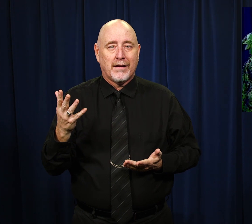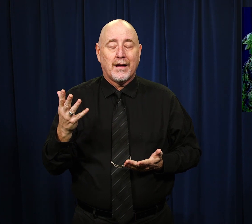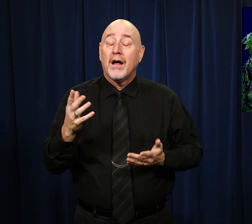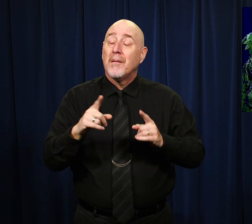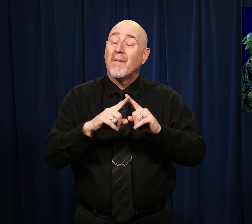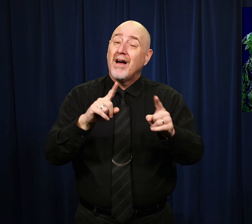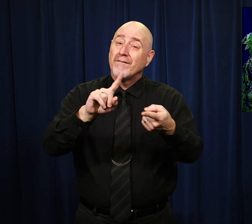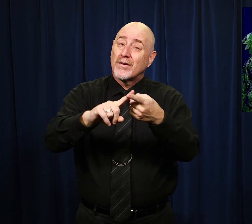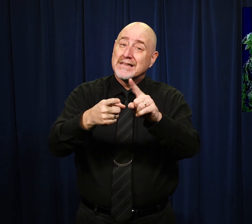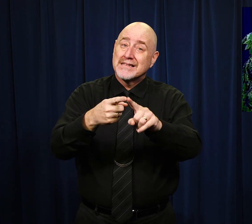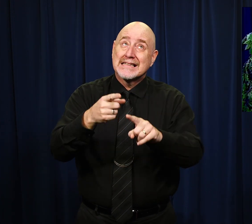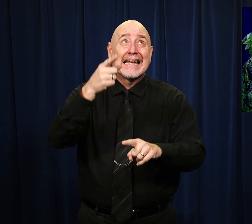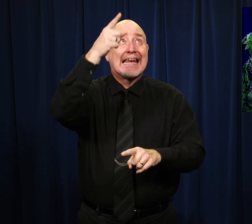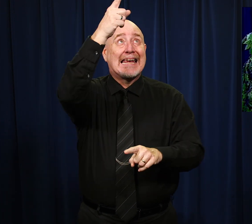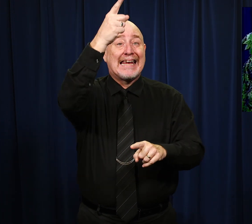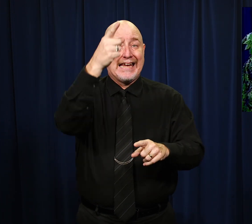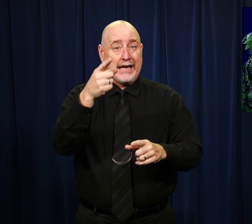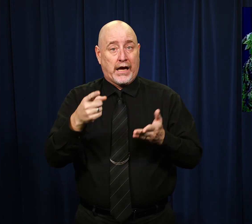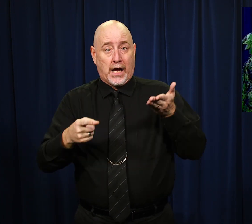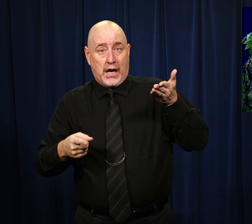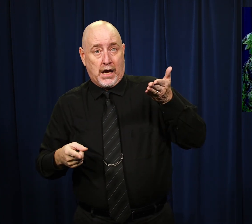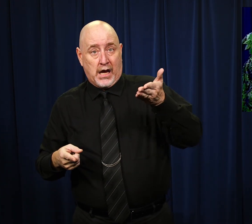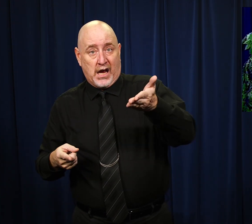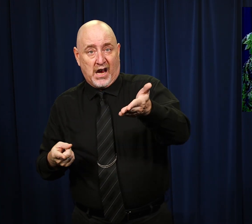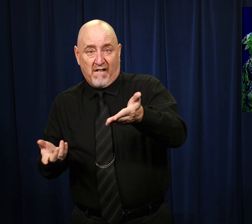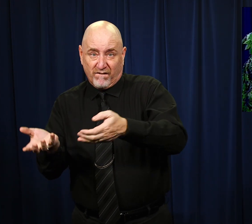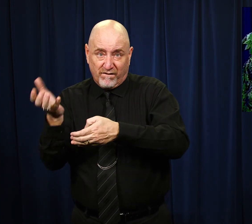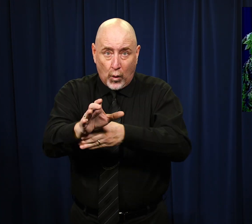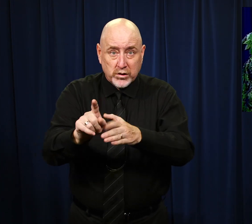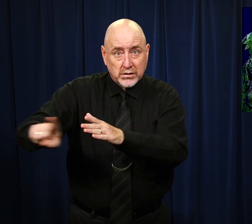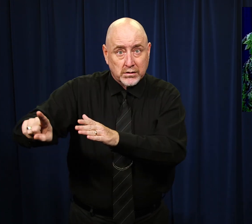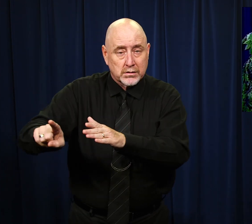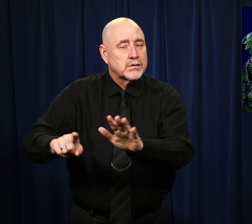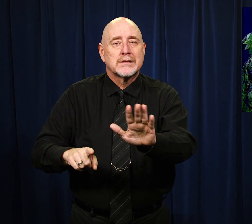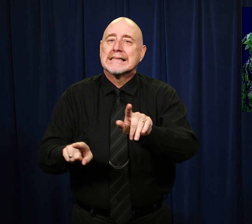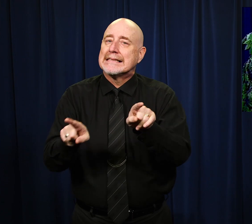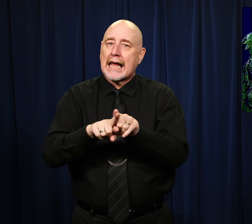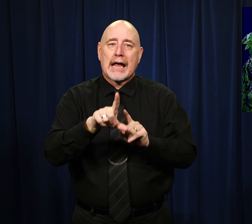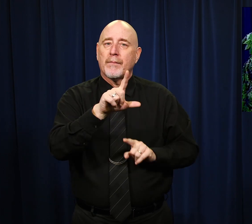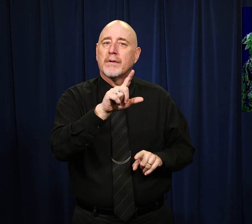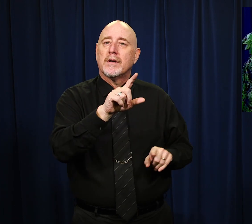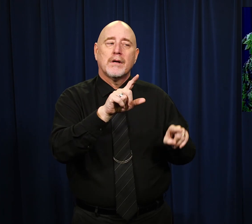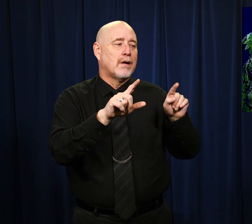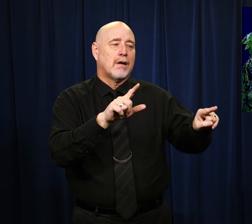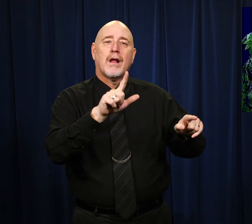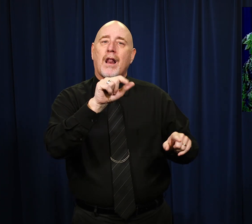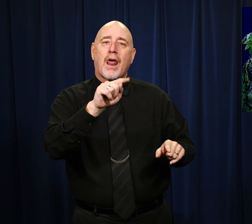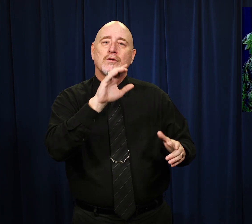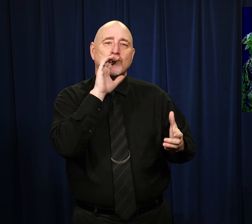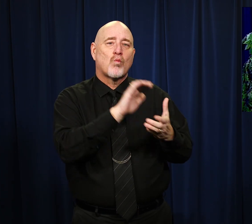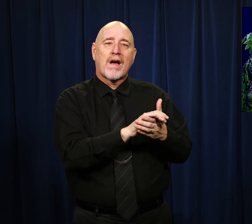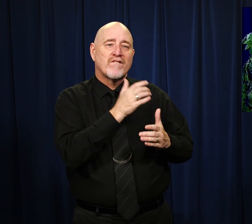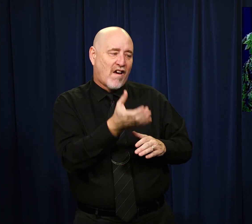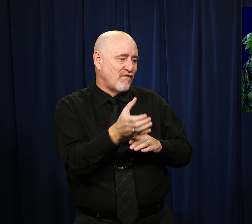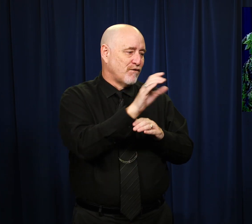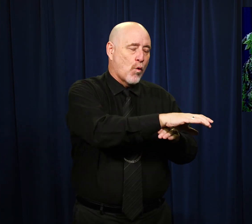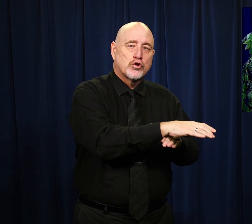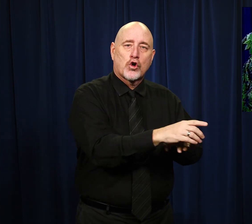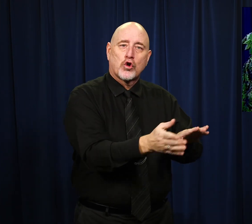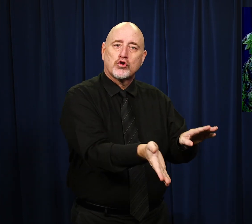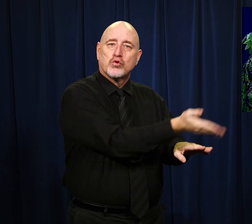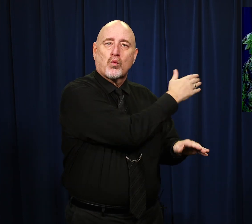But, my friends, He doesn't force us to take it, just as He did not force Lot's wife.